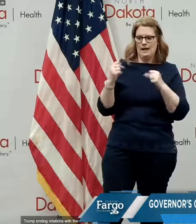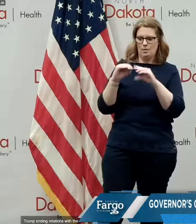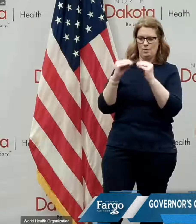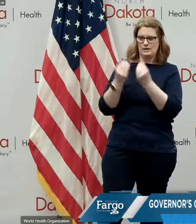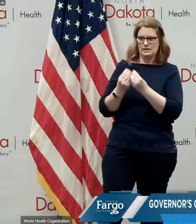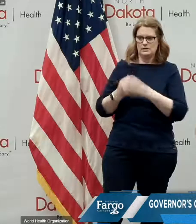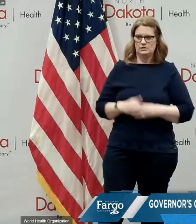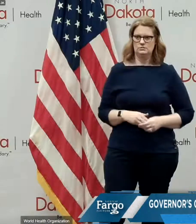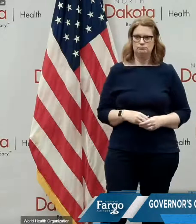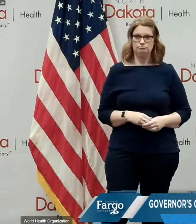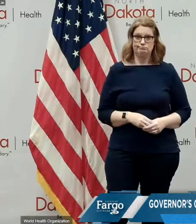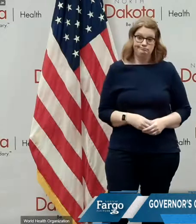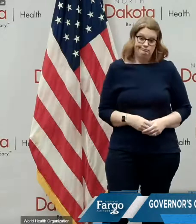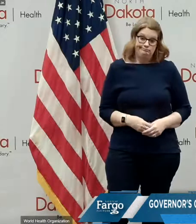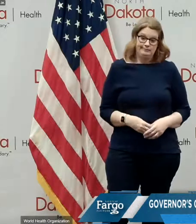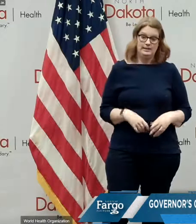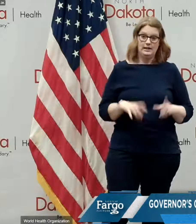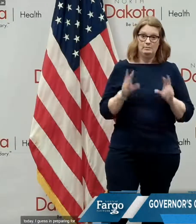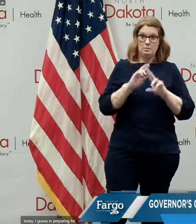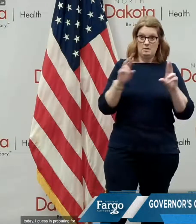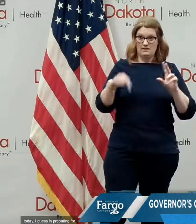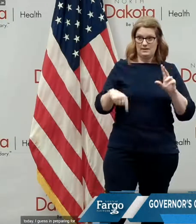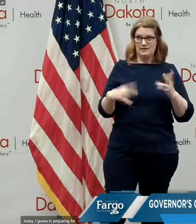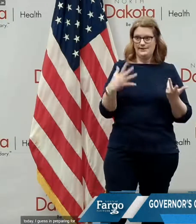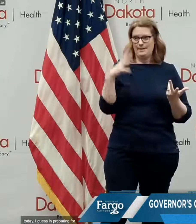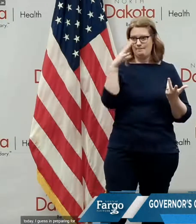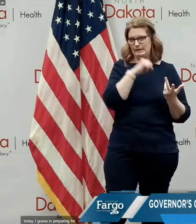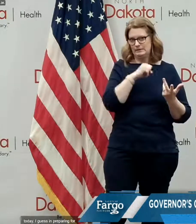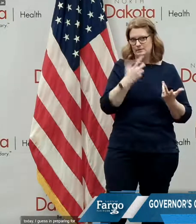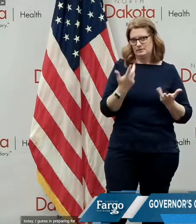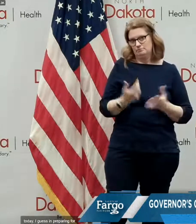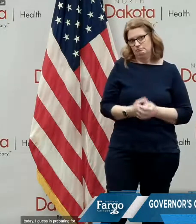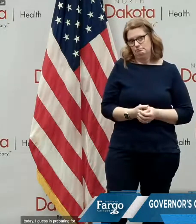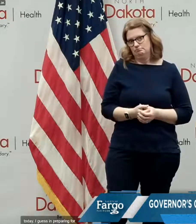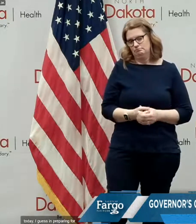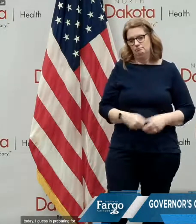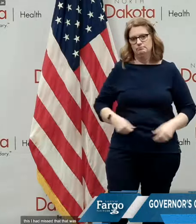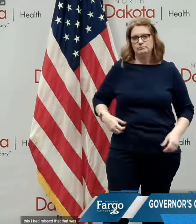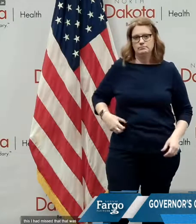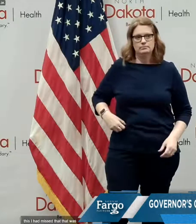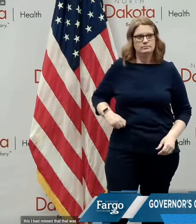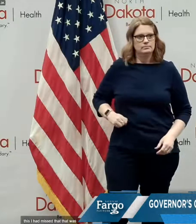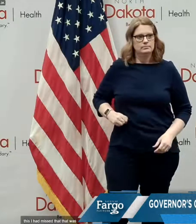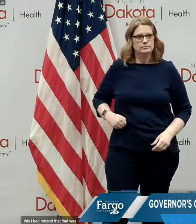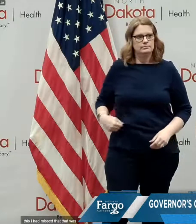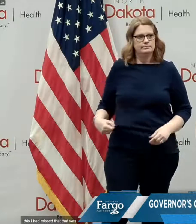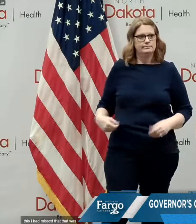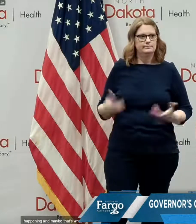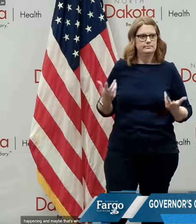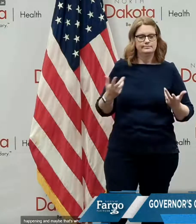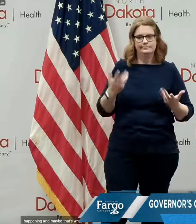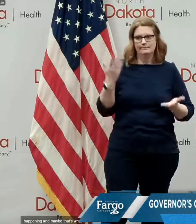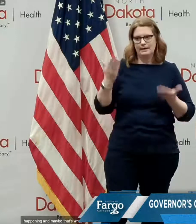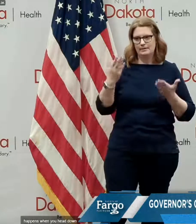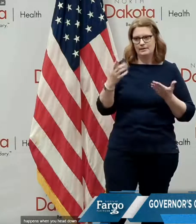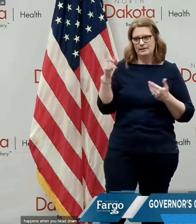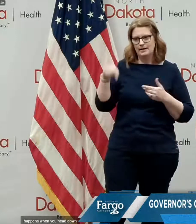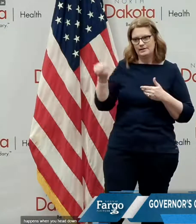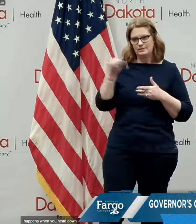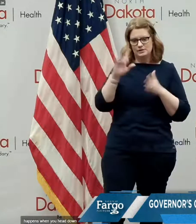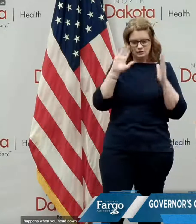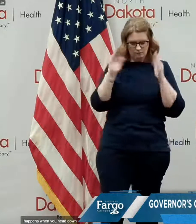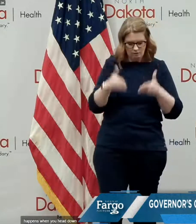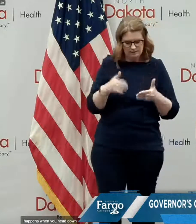I guess in preparing for this, I had missed that was happening, and maybe that's what happens when you're head down preparing and focusing on North